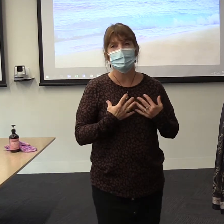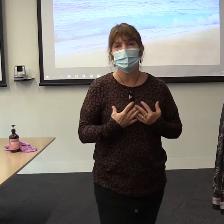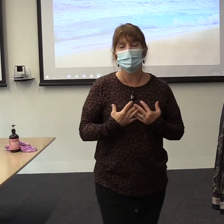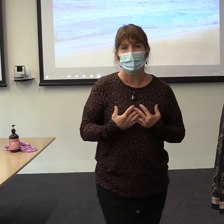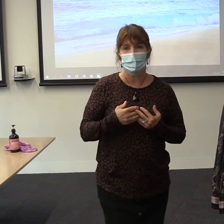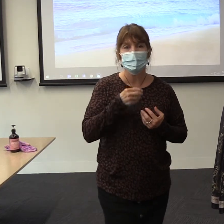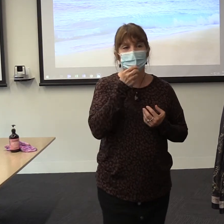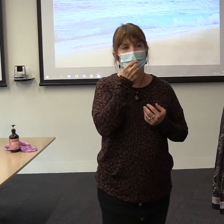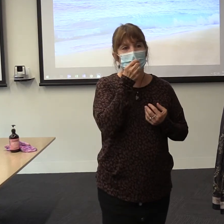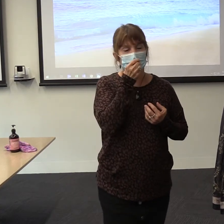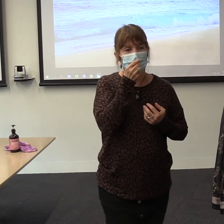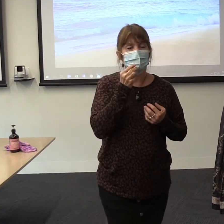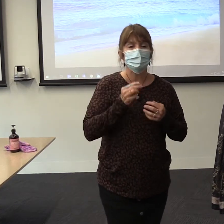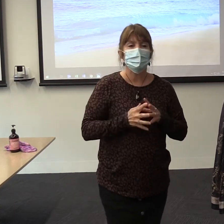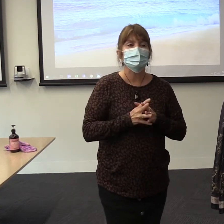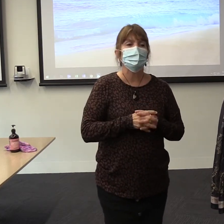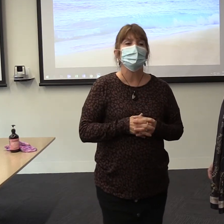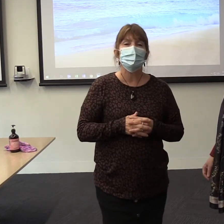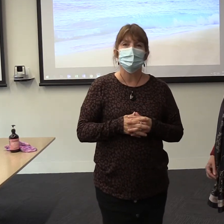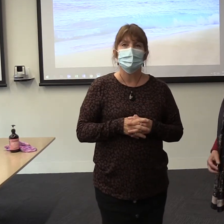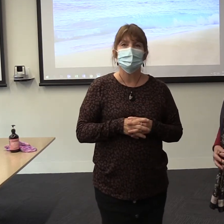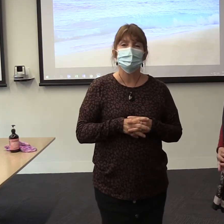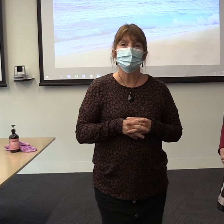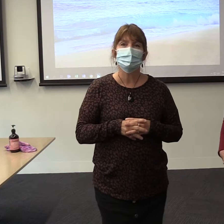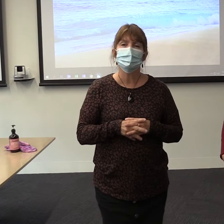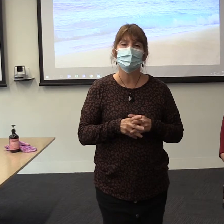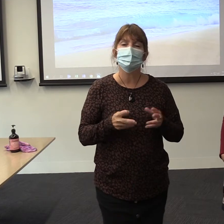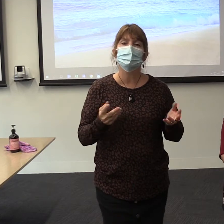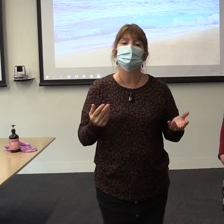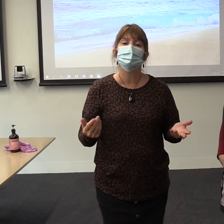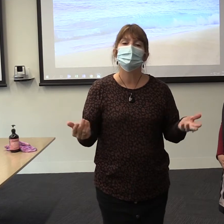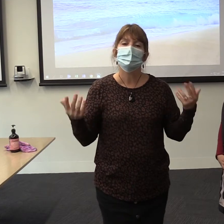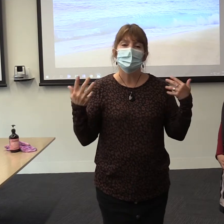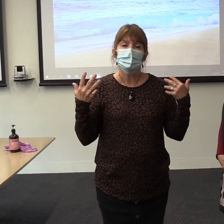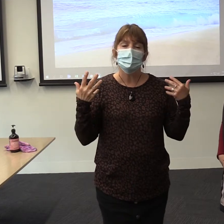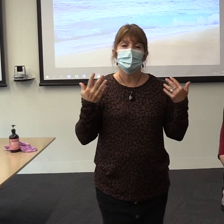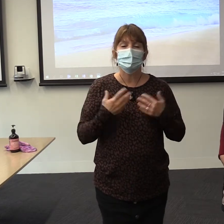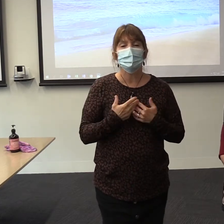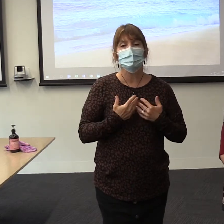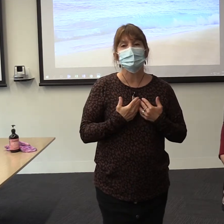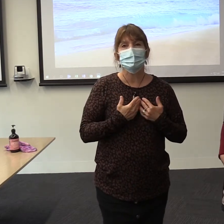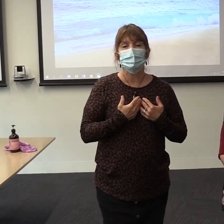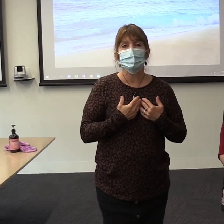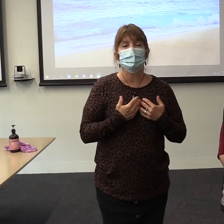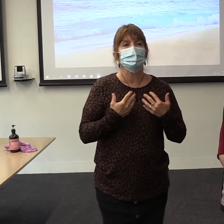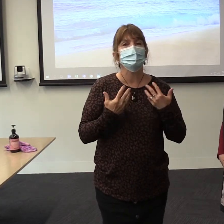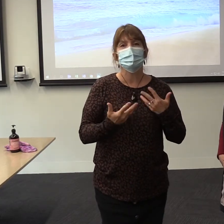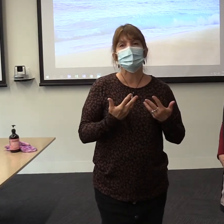lot of power, and you'll notice that in meditation that often we focus on the breath and we use the